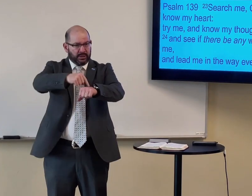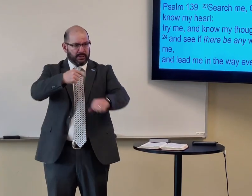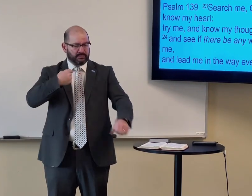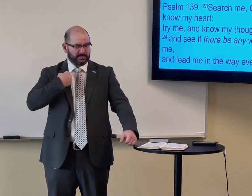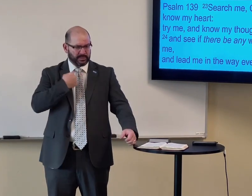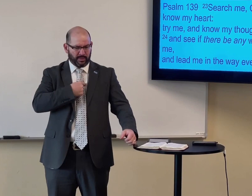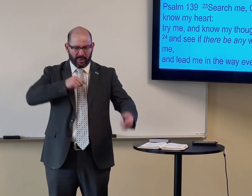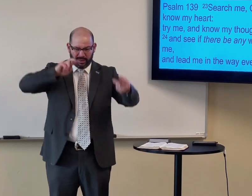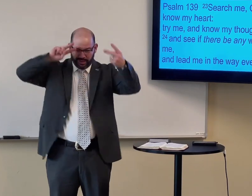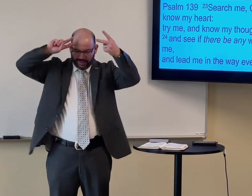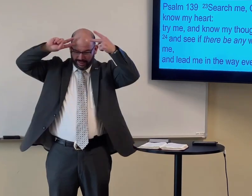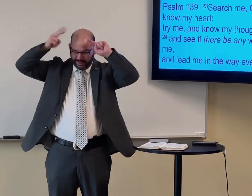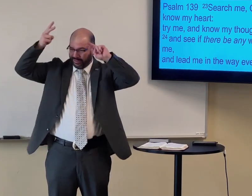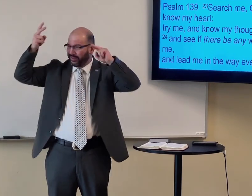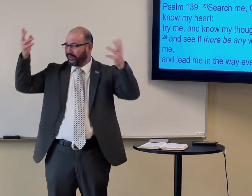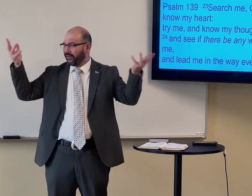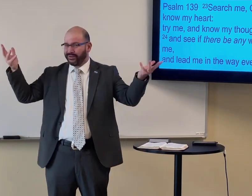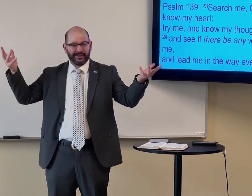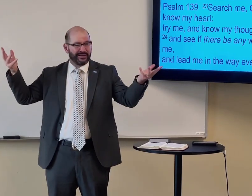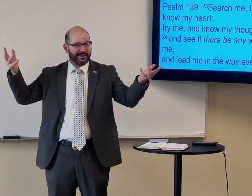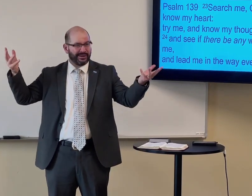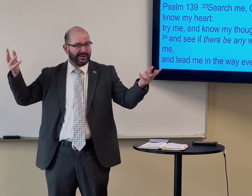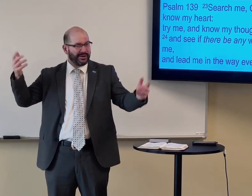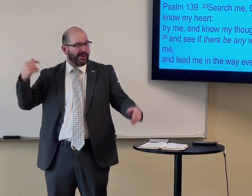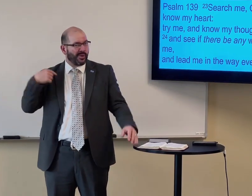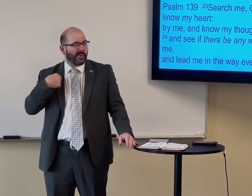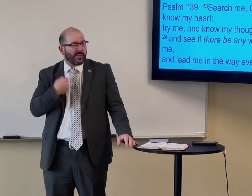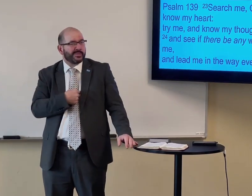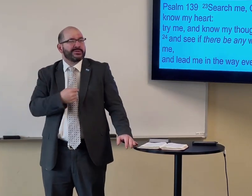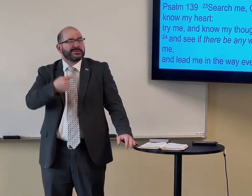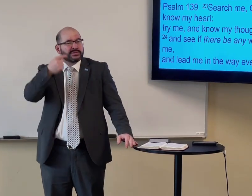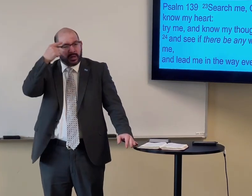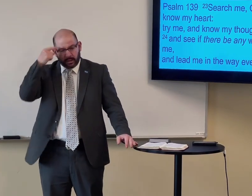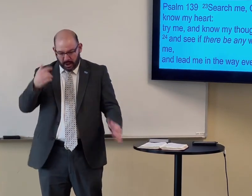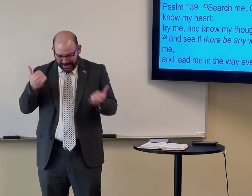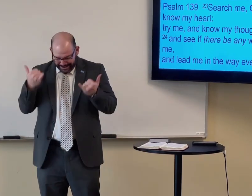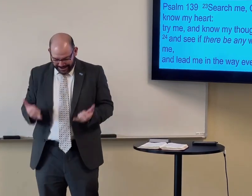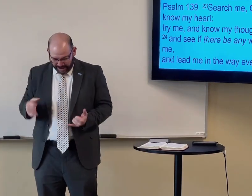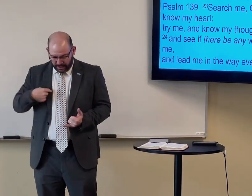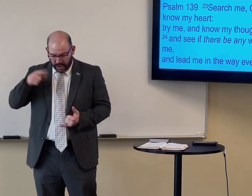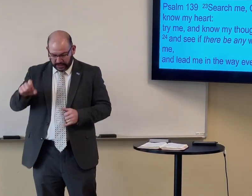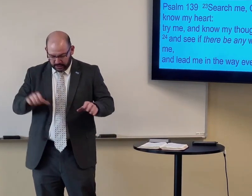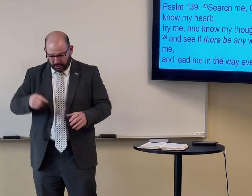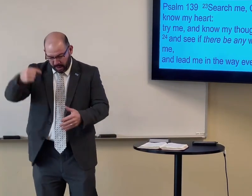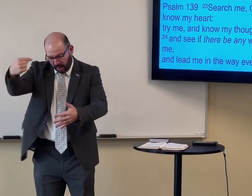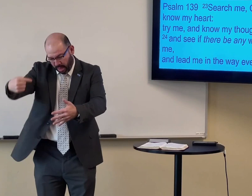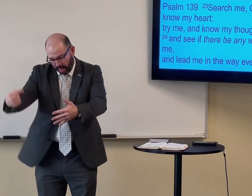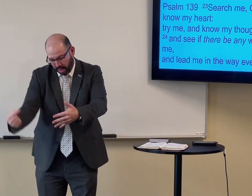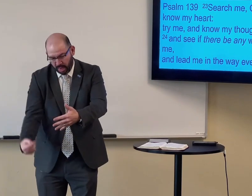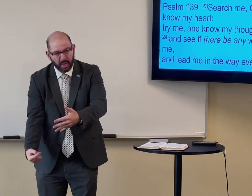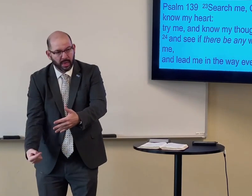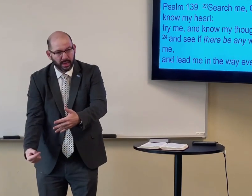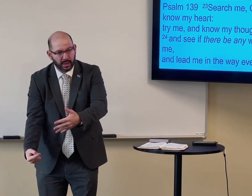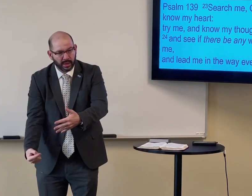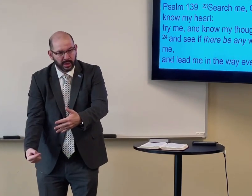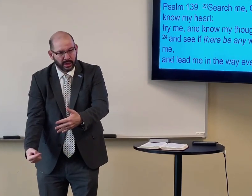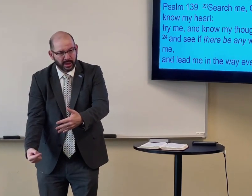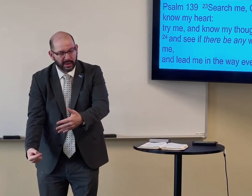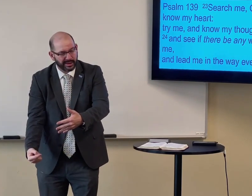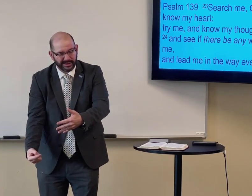Many times we're confused, right? We think, now I'm going to do this whole list of